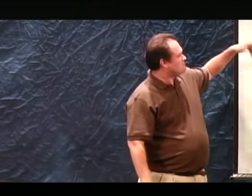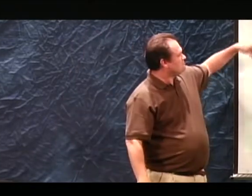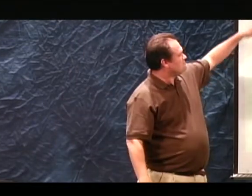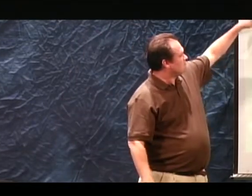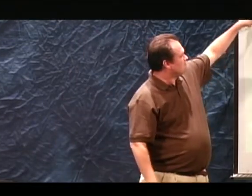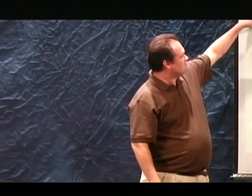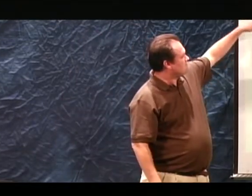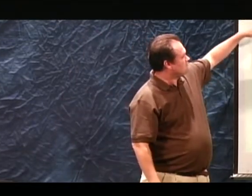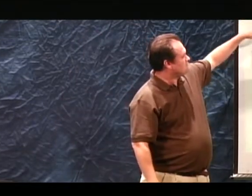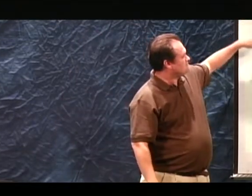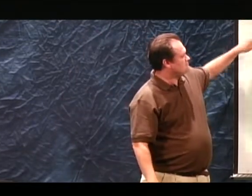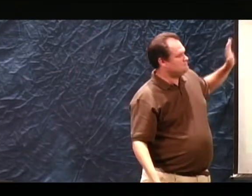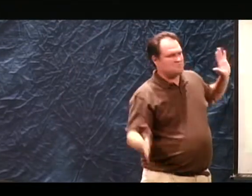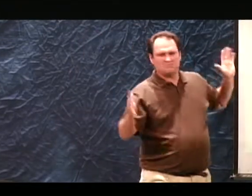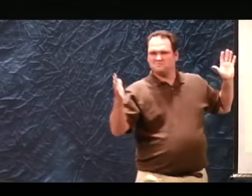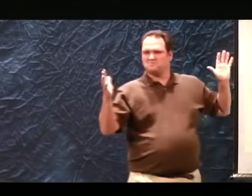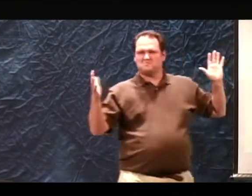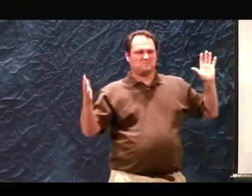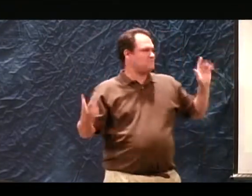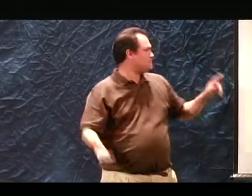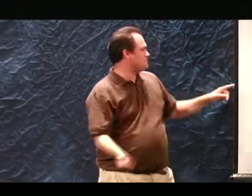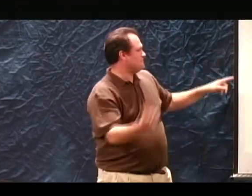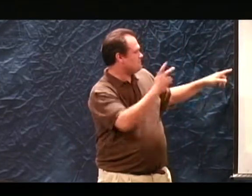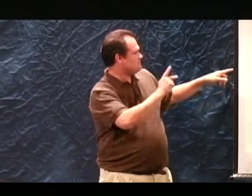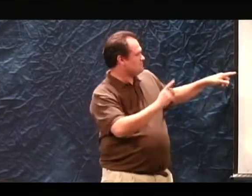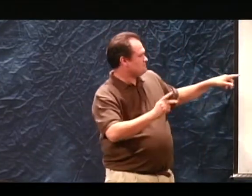and ours my sources are just